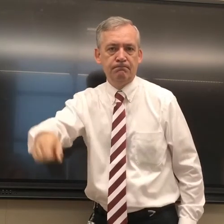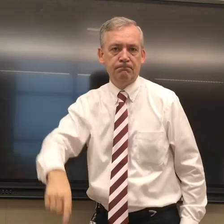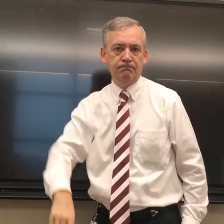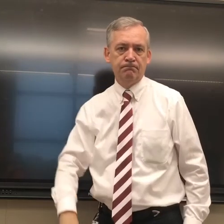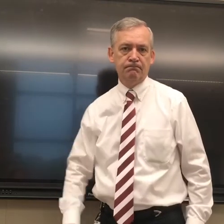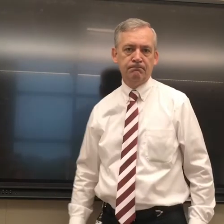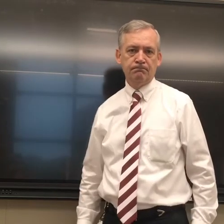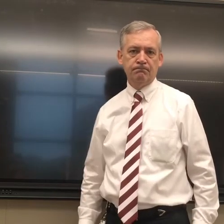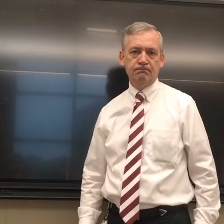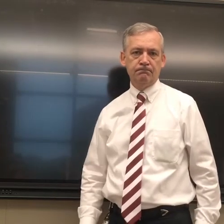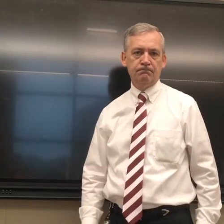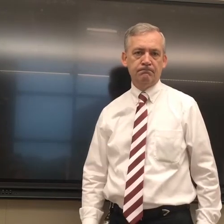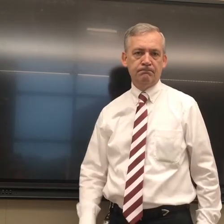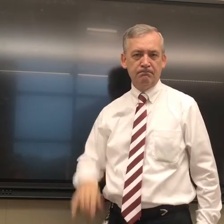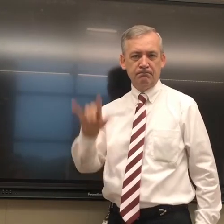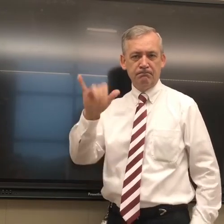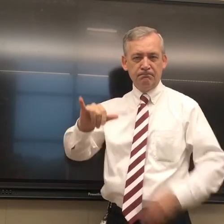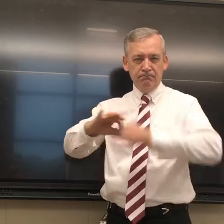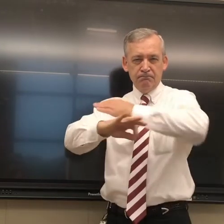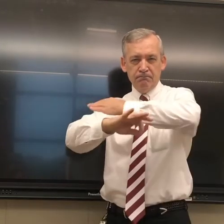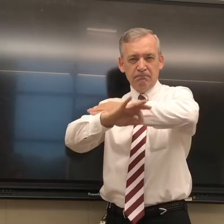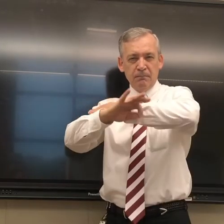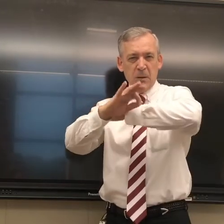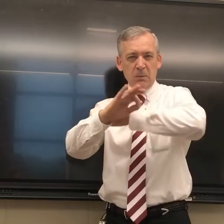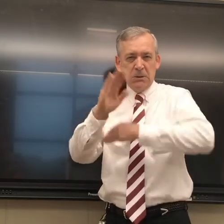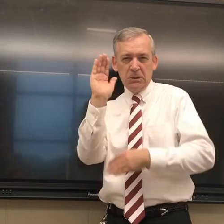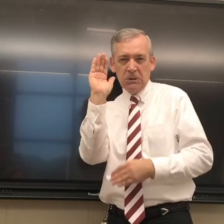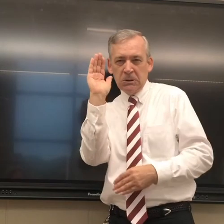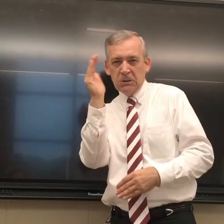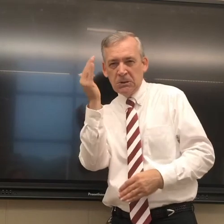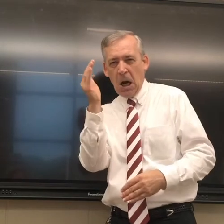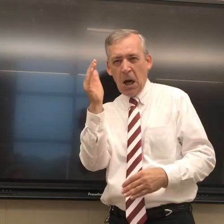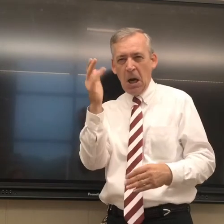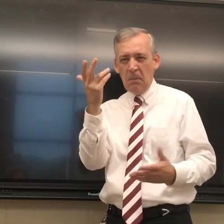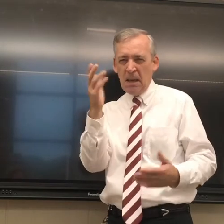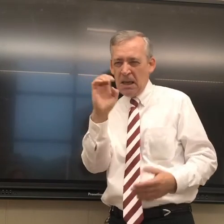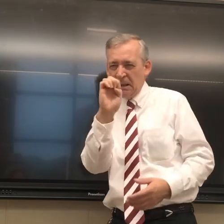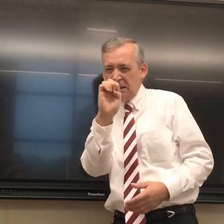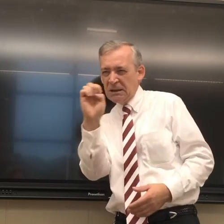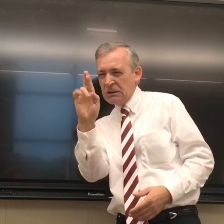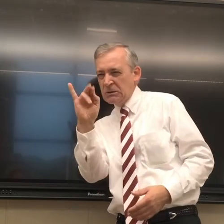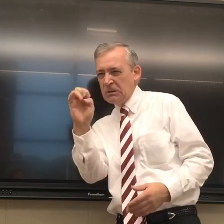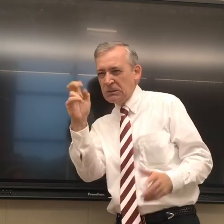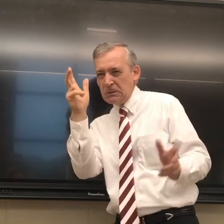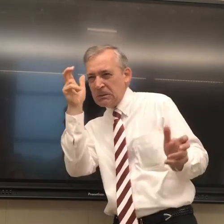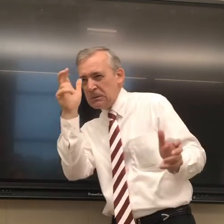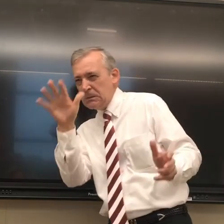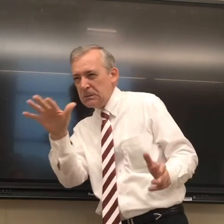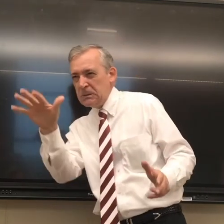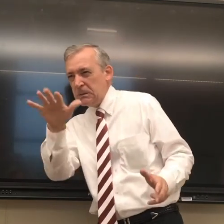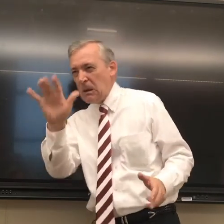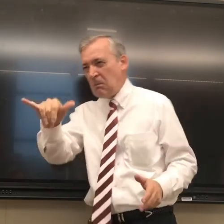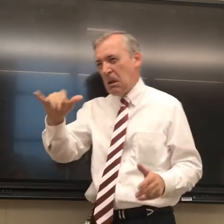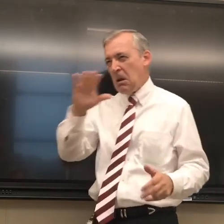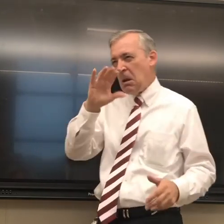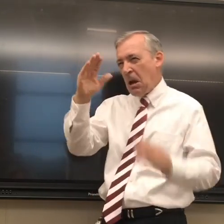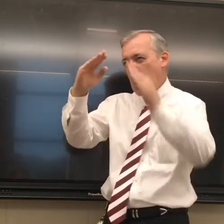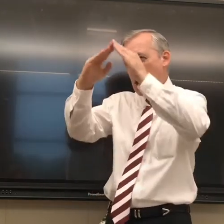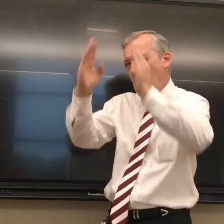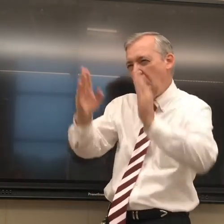The half-dawn light was more eerie than complete darkness, and in it the old house was like the ruin